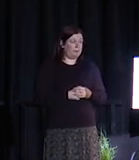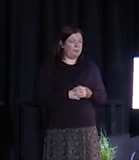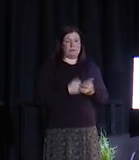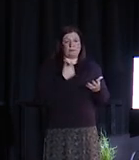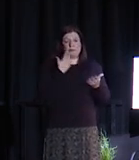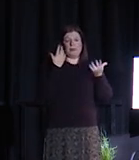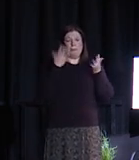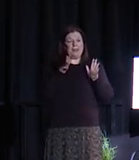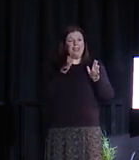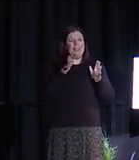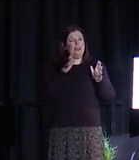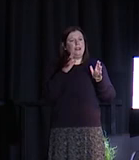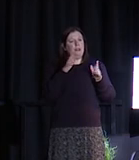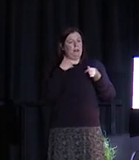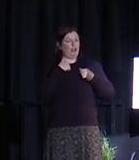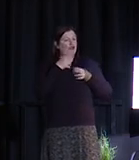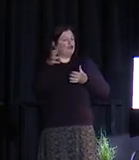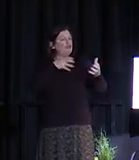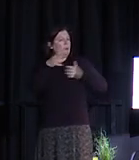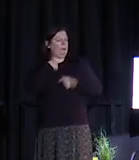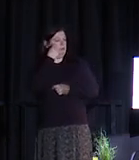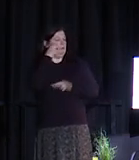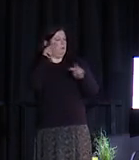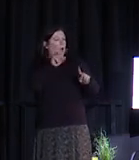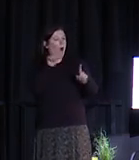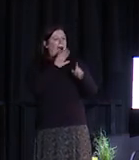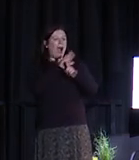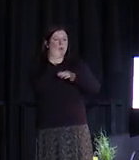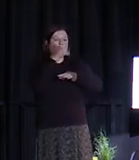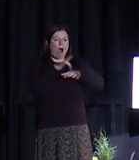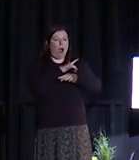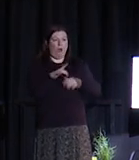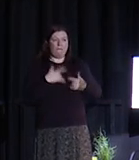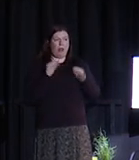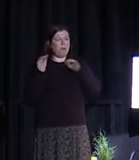so many of the images were outdoor arts, and it was like, well, this outdoor arts is coming